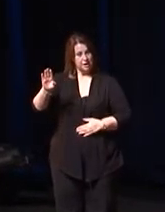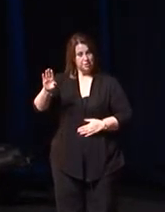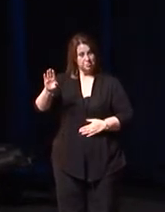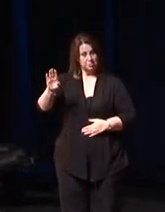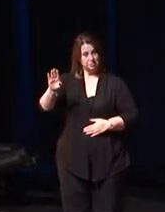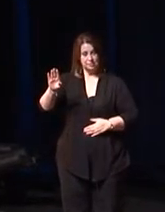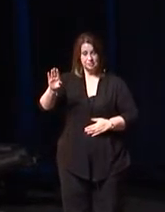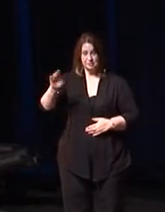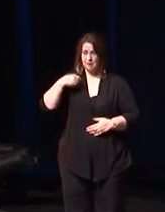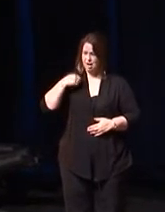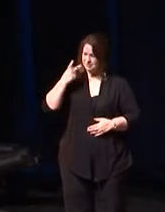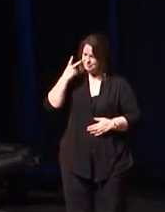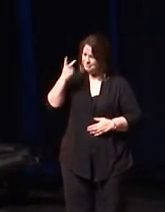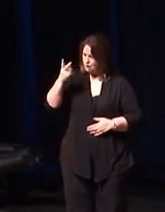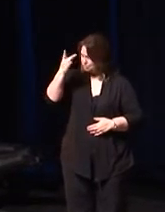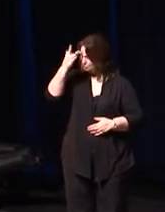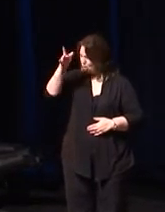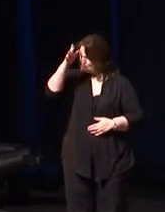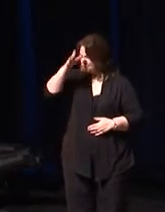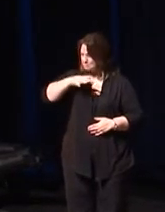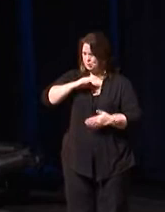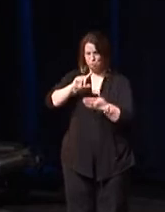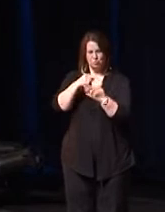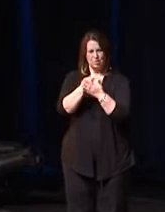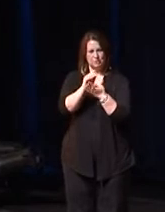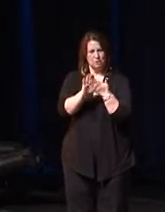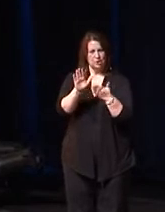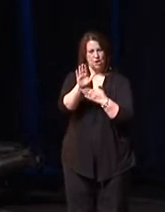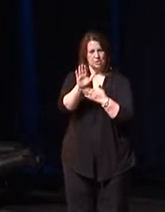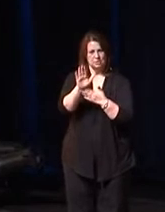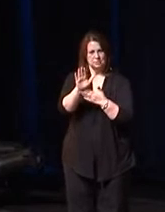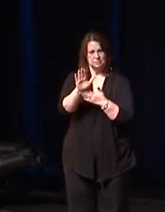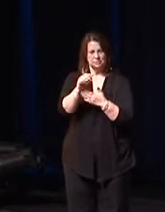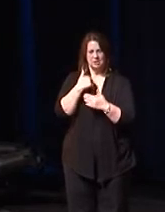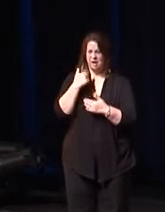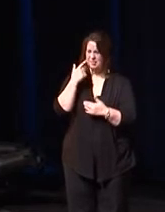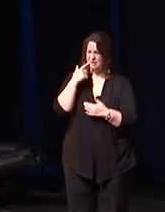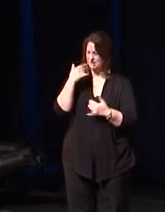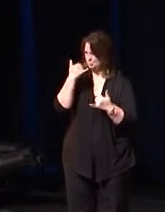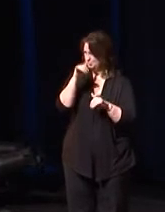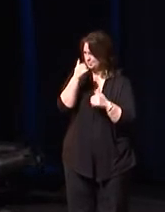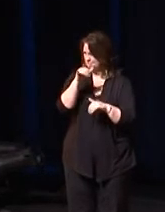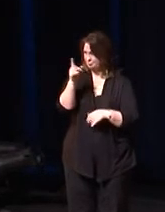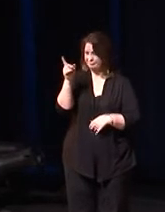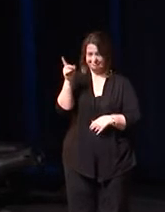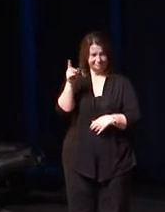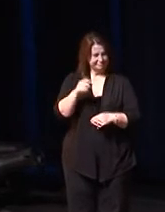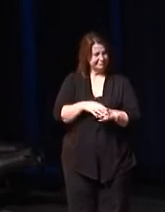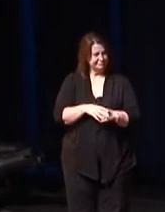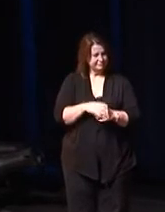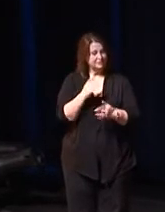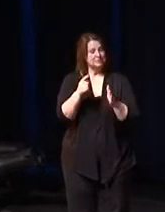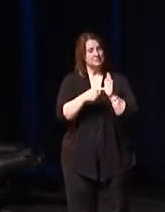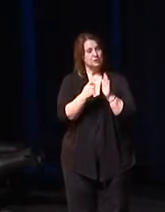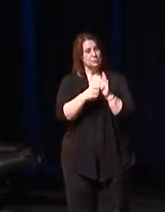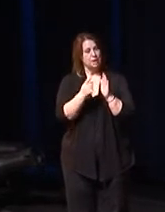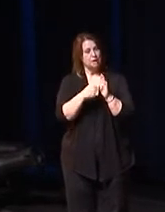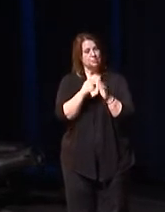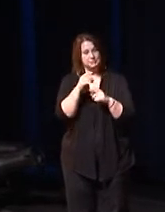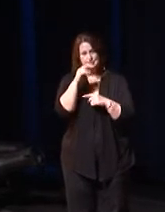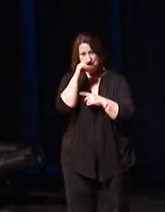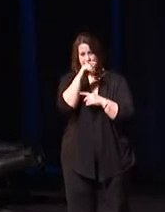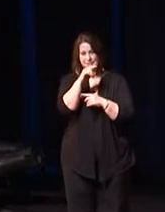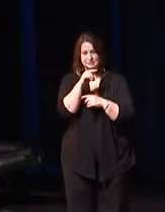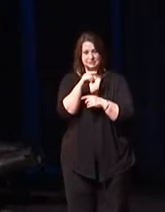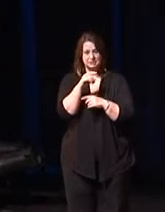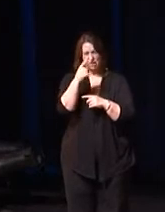seen smart guys graduate from college and I haven't done any work skills. I think that's absolutely ridiculous. You know, sometimes these kids are coddled too